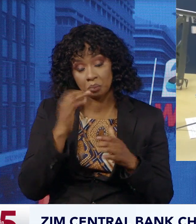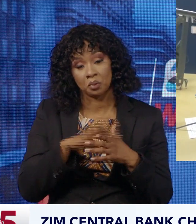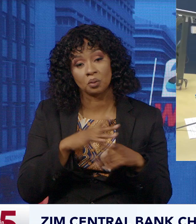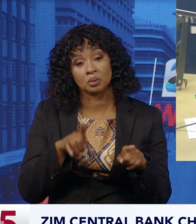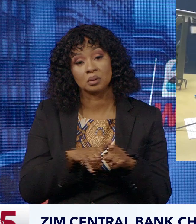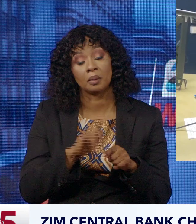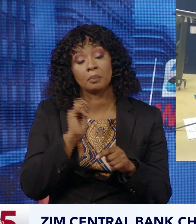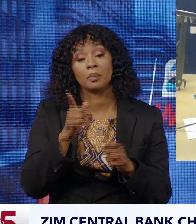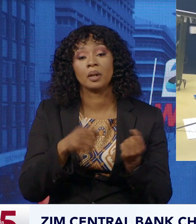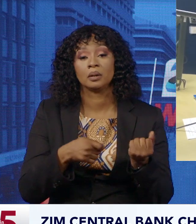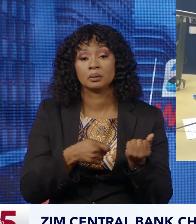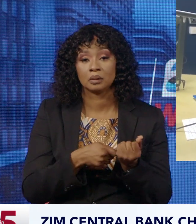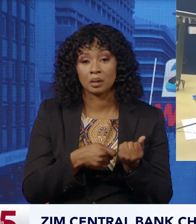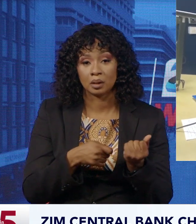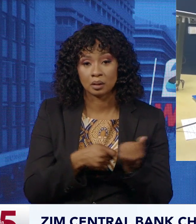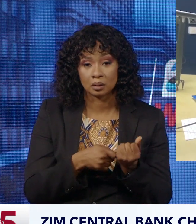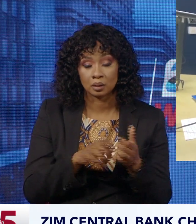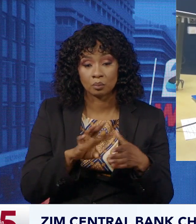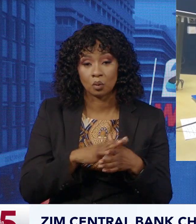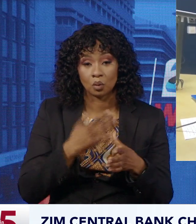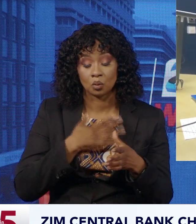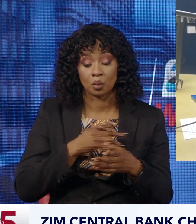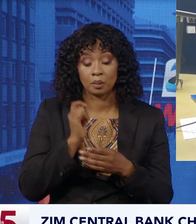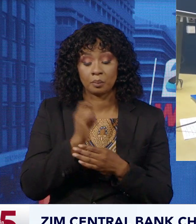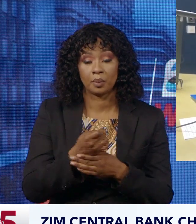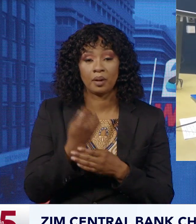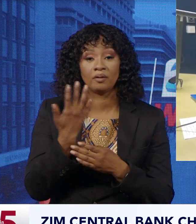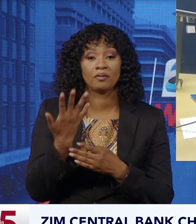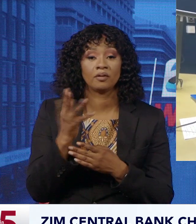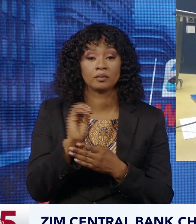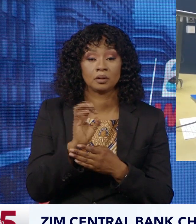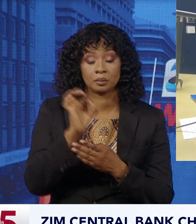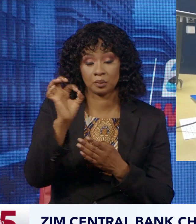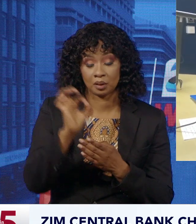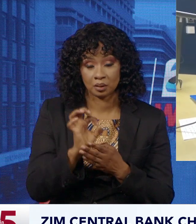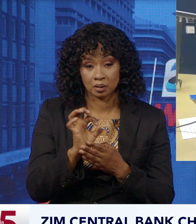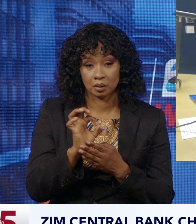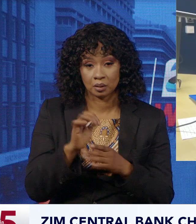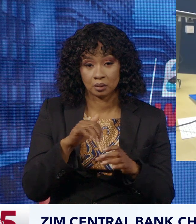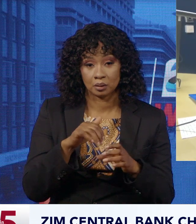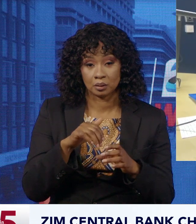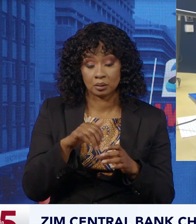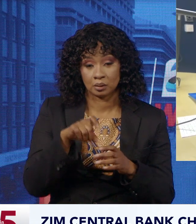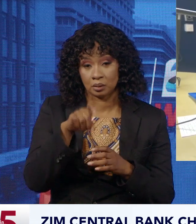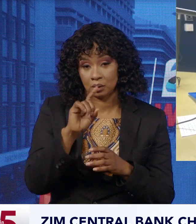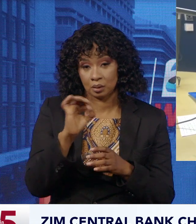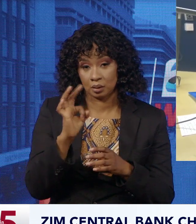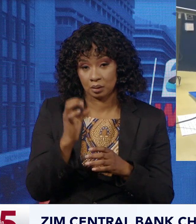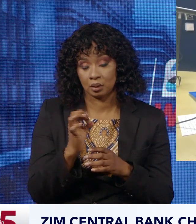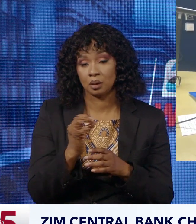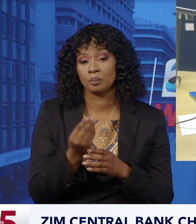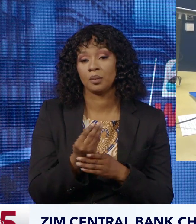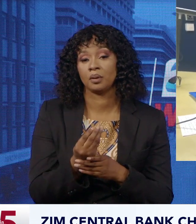they are supposed to pay 50% of their tax in ZiG. So if they are not selling their products in ZiG, where are they going to get the ZiG